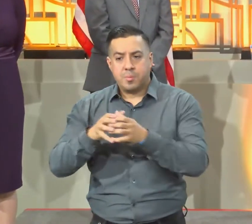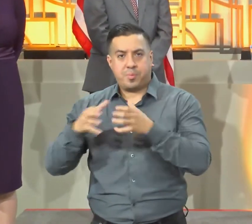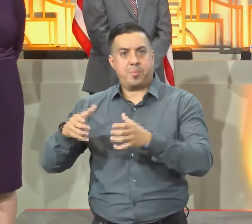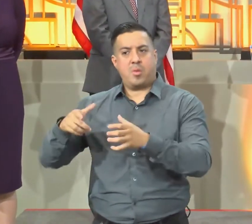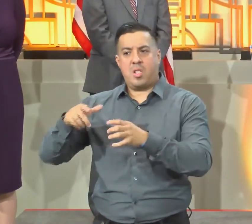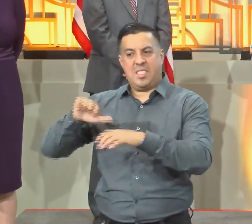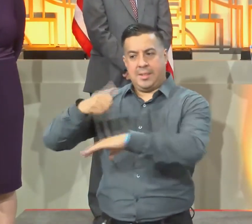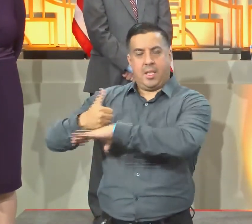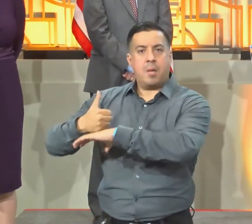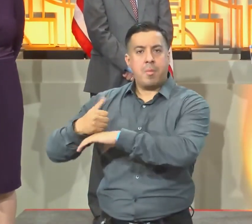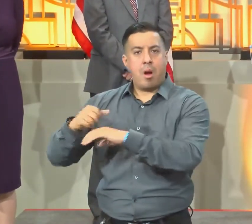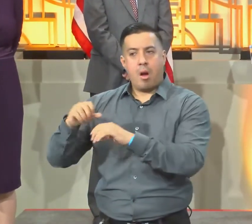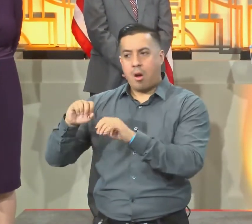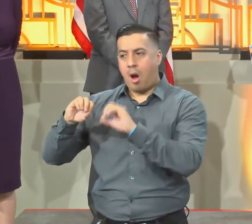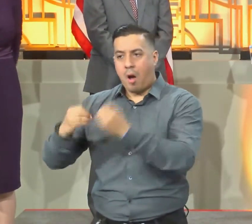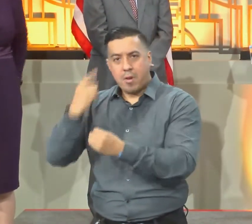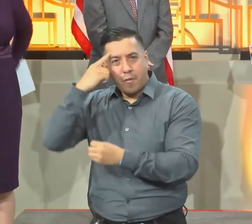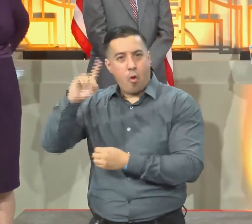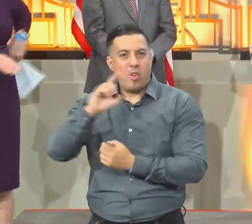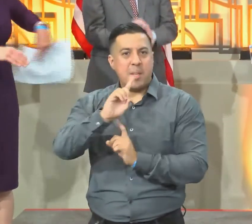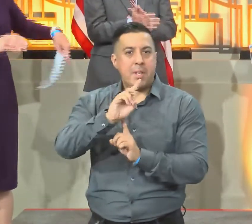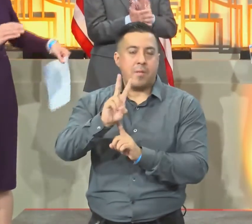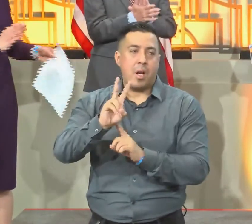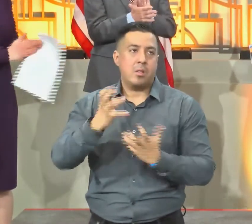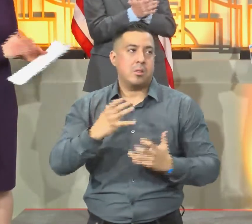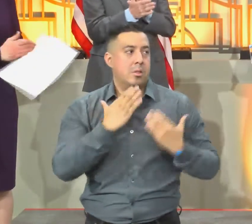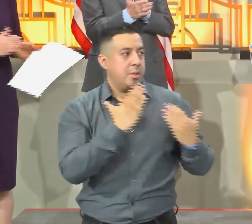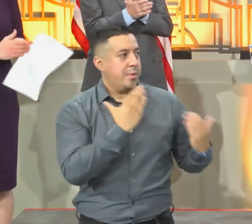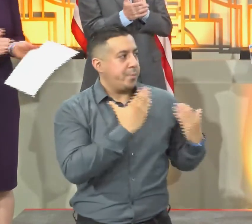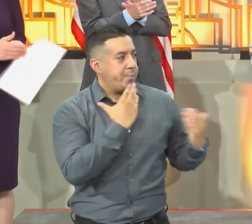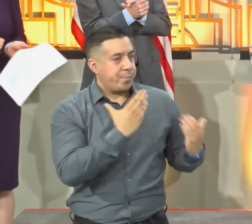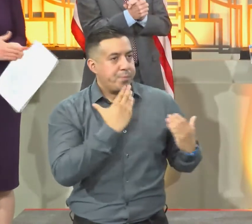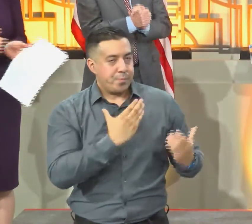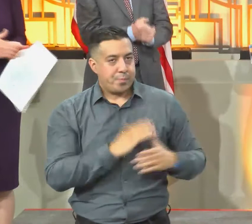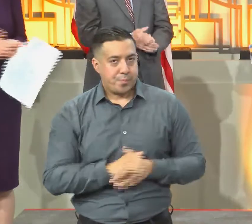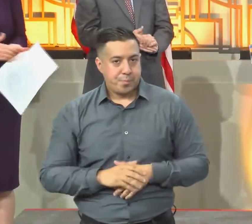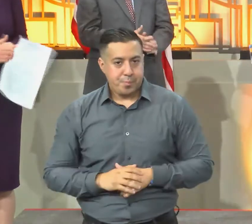to include domestic violence. So thank you both.